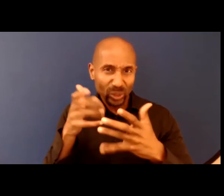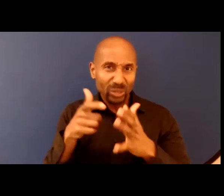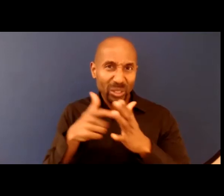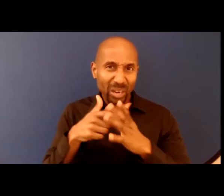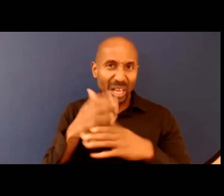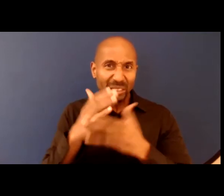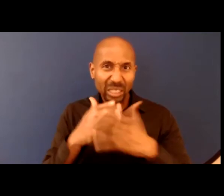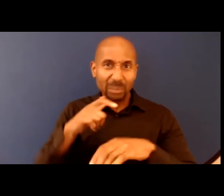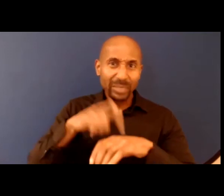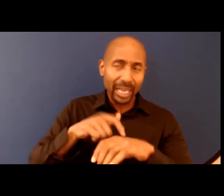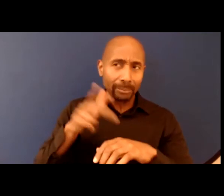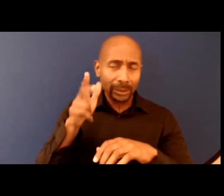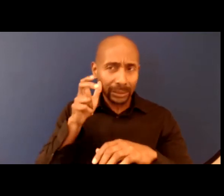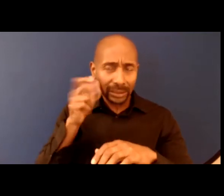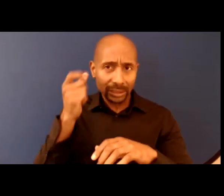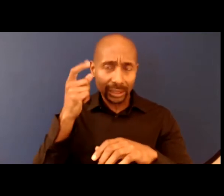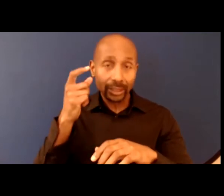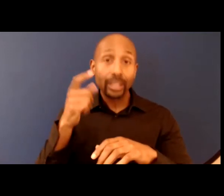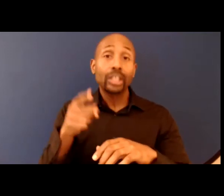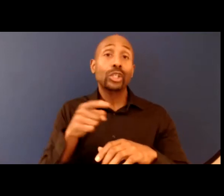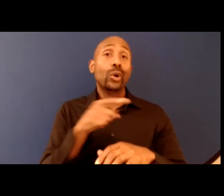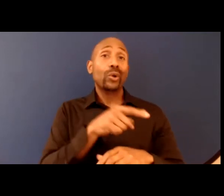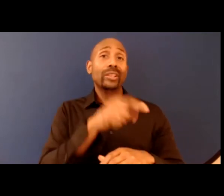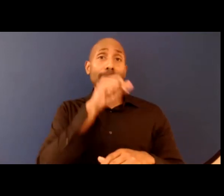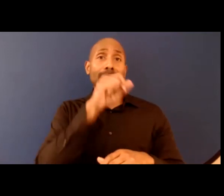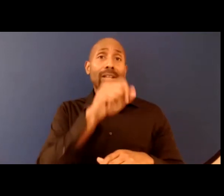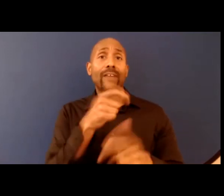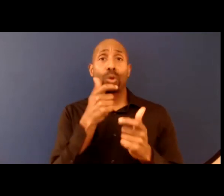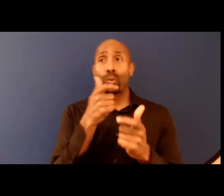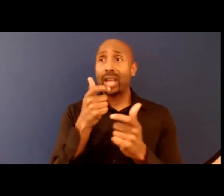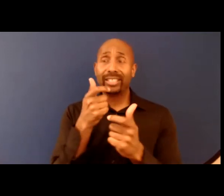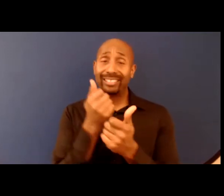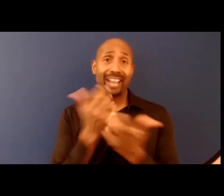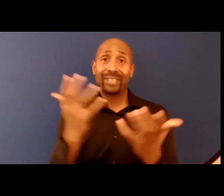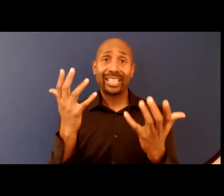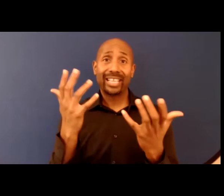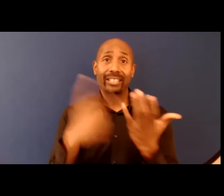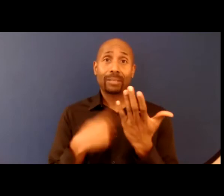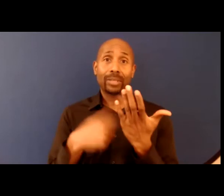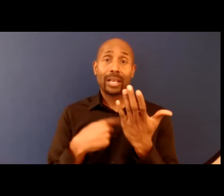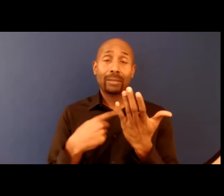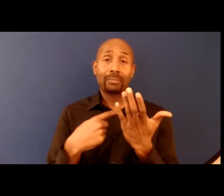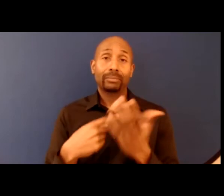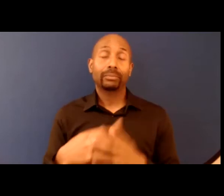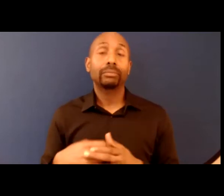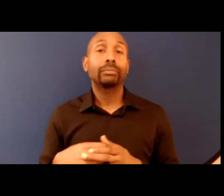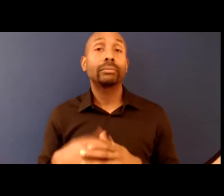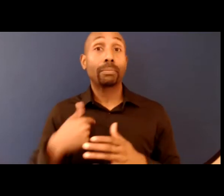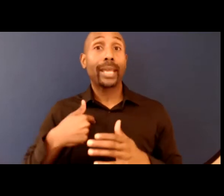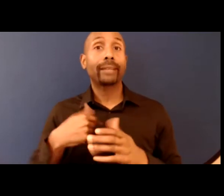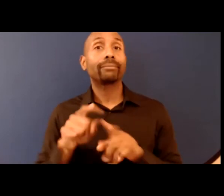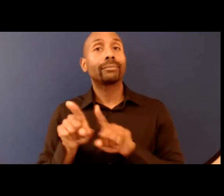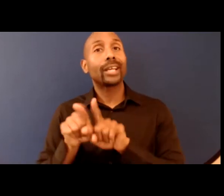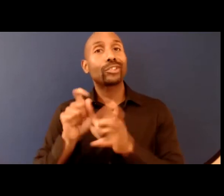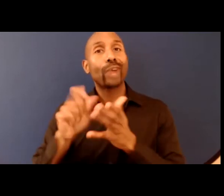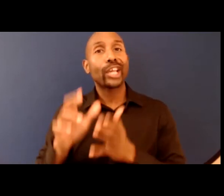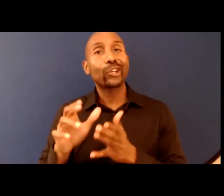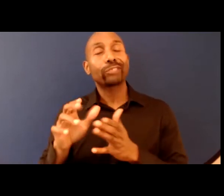And so they love watching everything with subtitles, just because. As a writer, growing up in a deaf